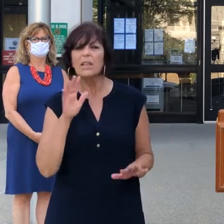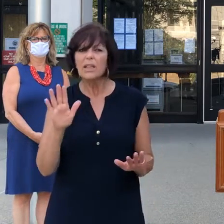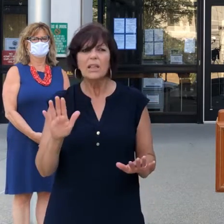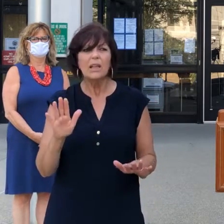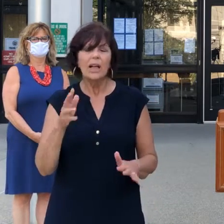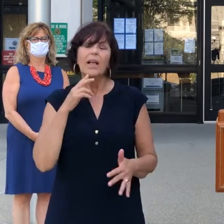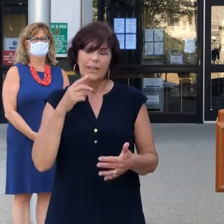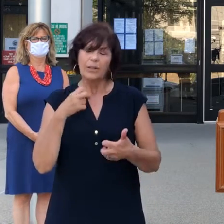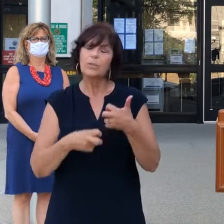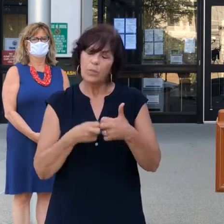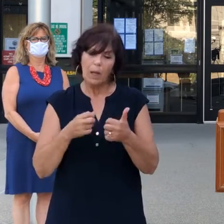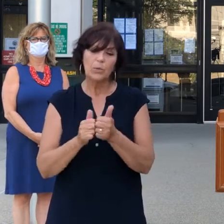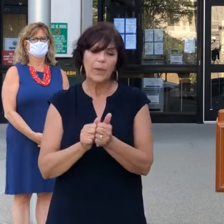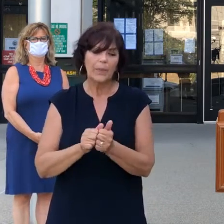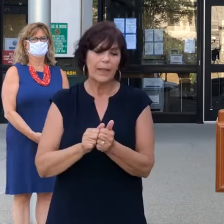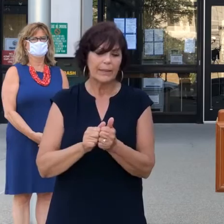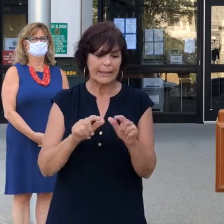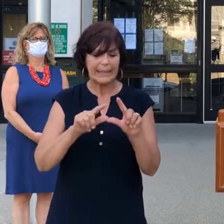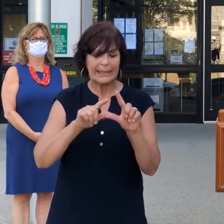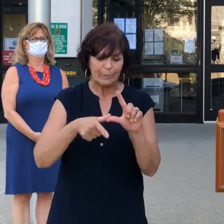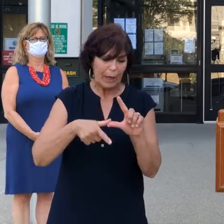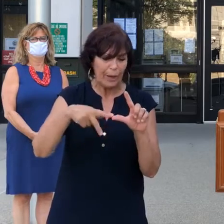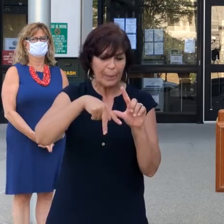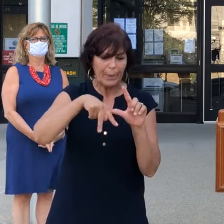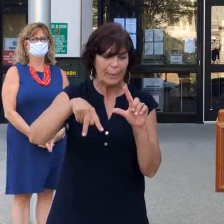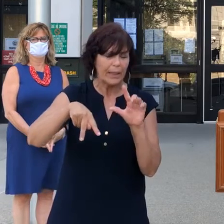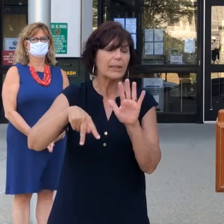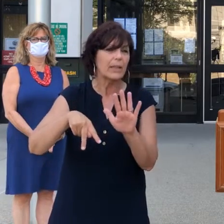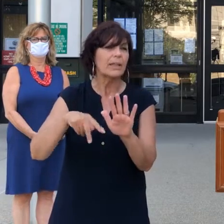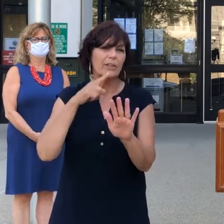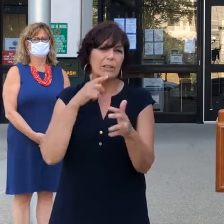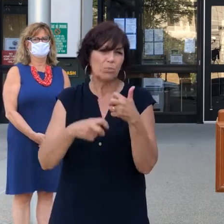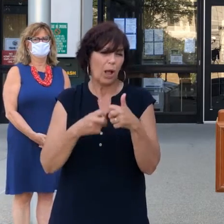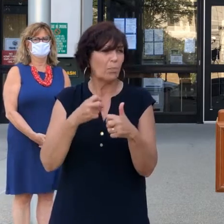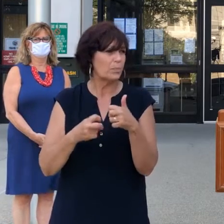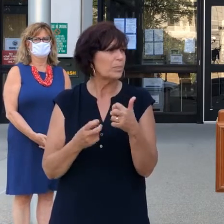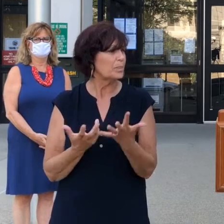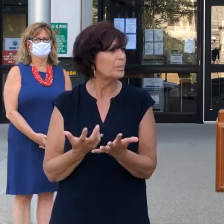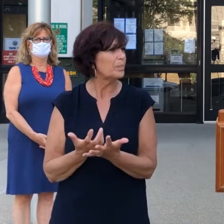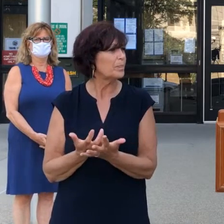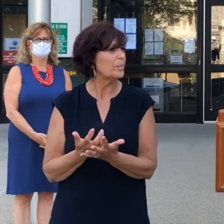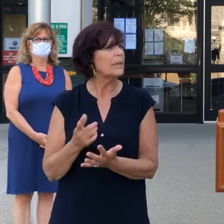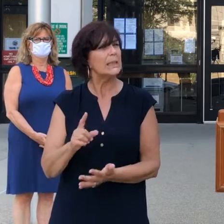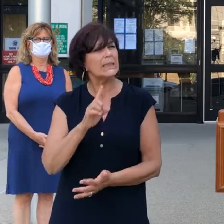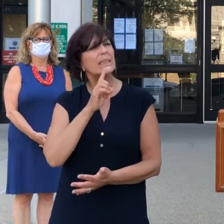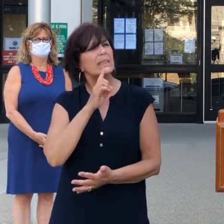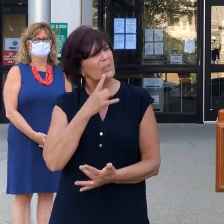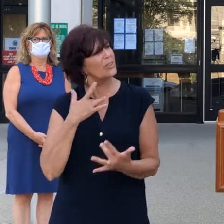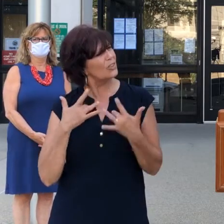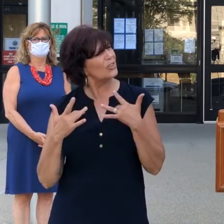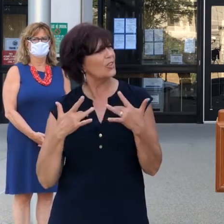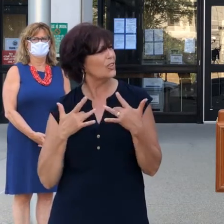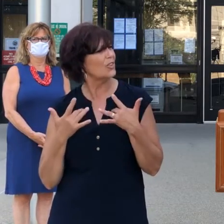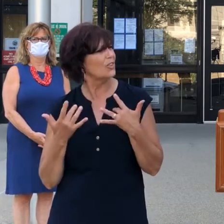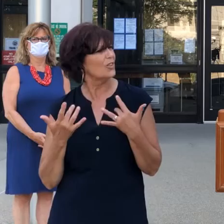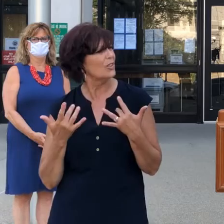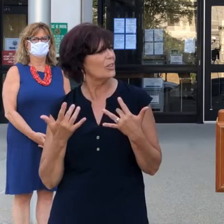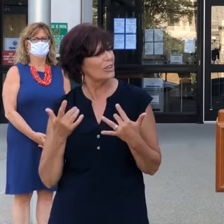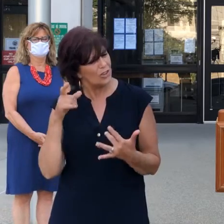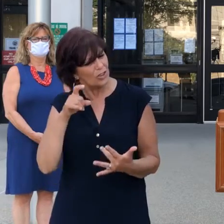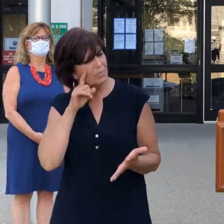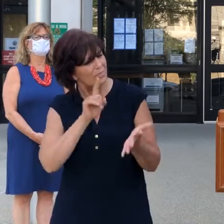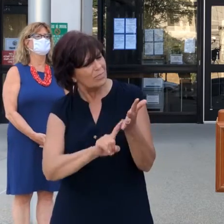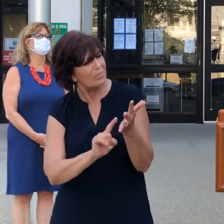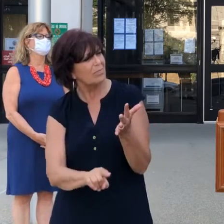problems with the expiration of the PPP program and so forth. So it is a serious concern that I think should be looked